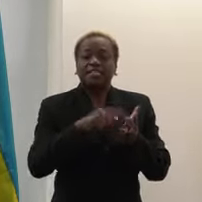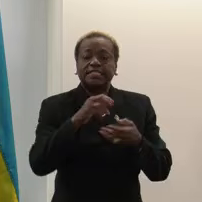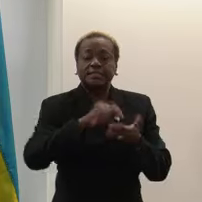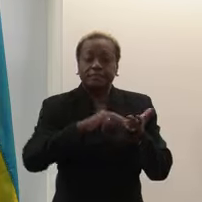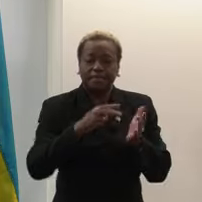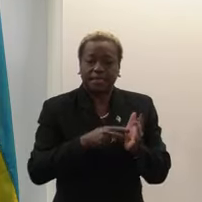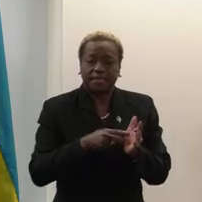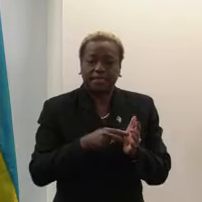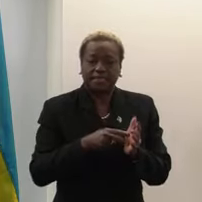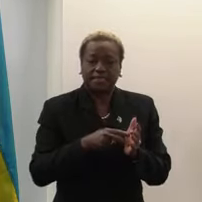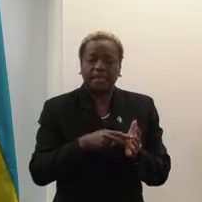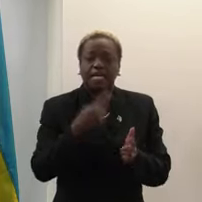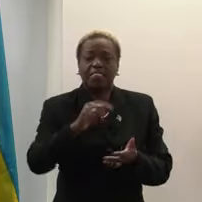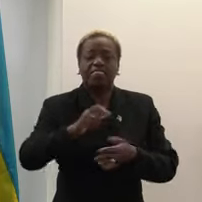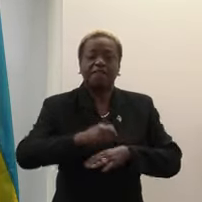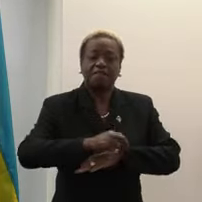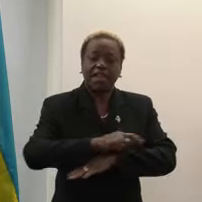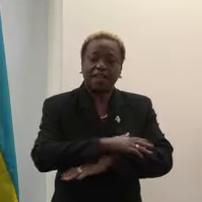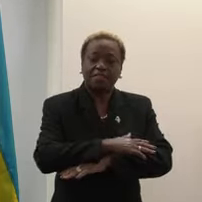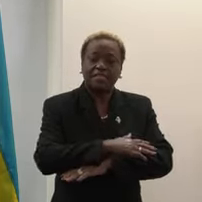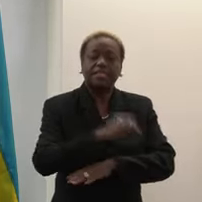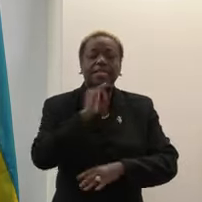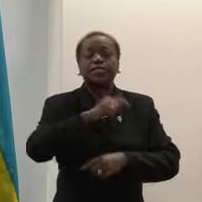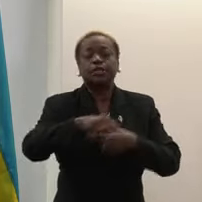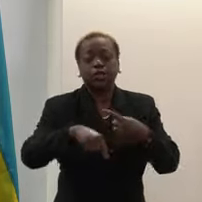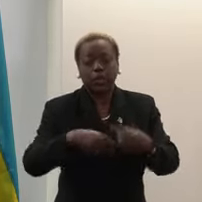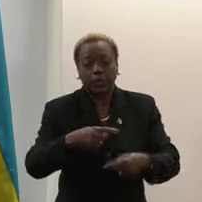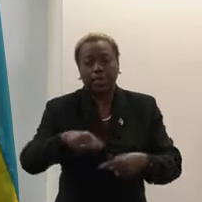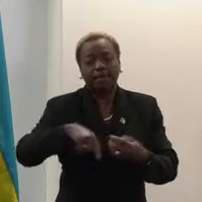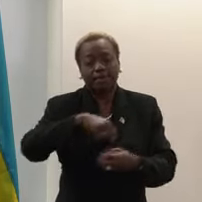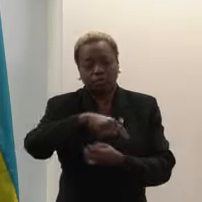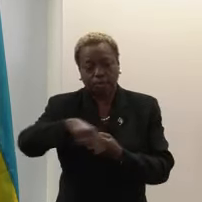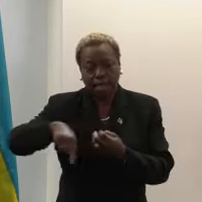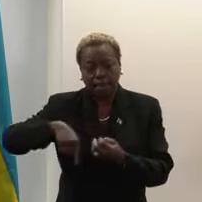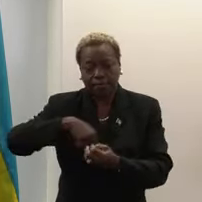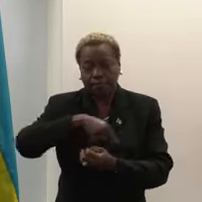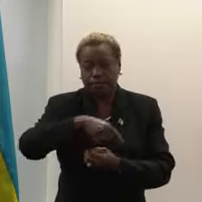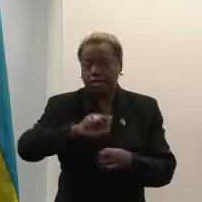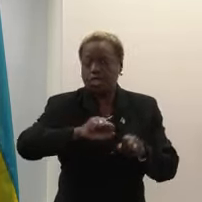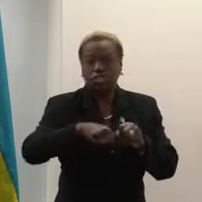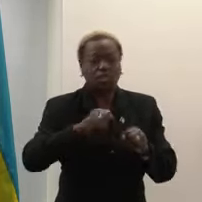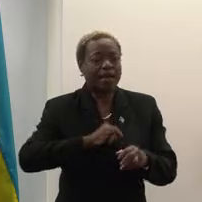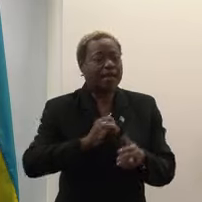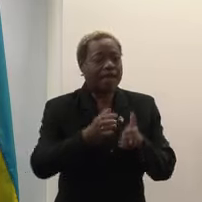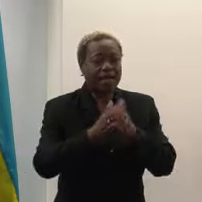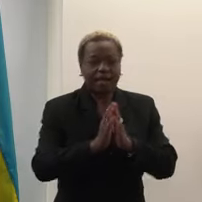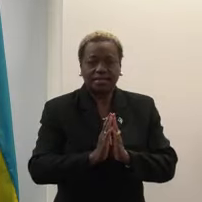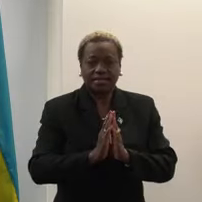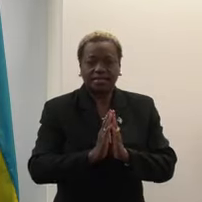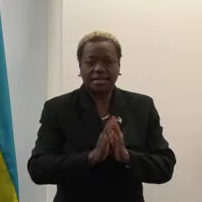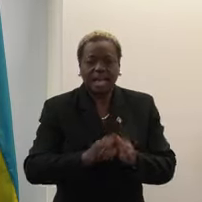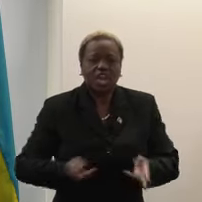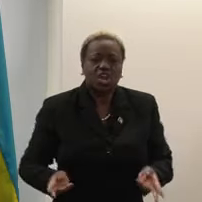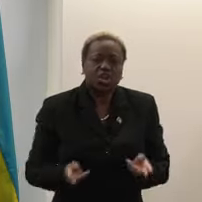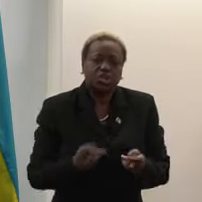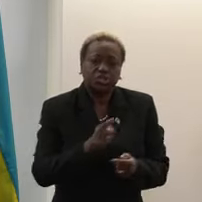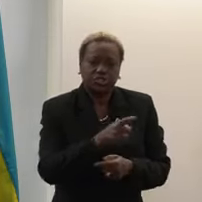means that the virus is going around. So I ask and urge